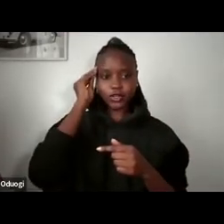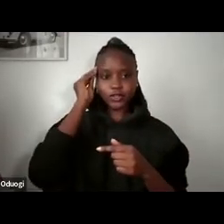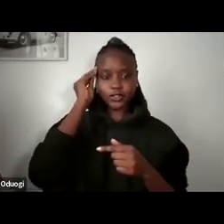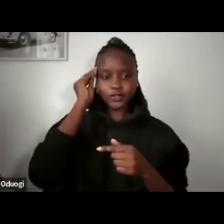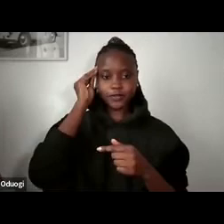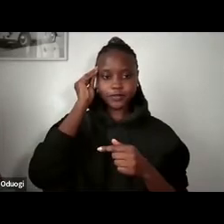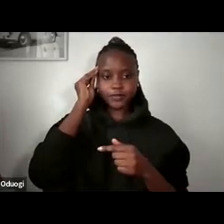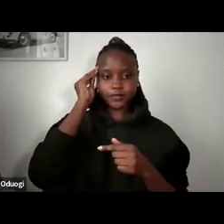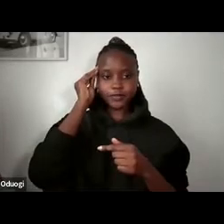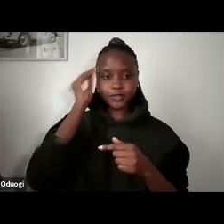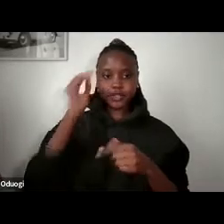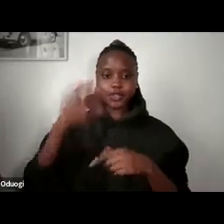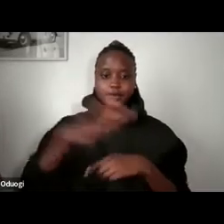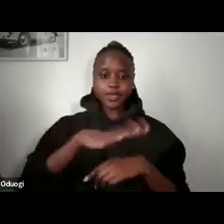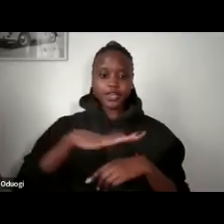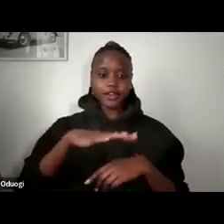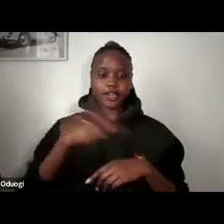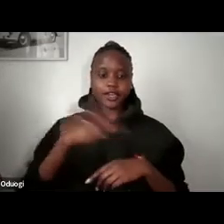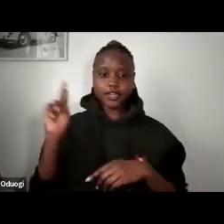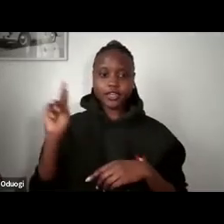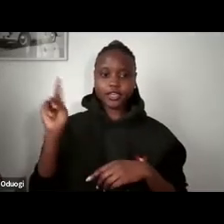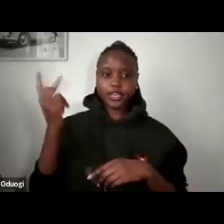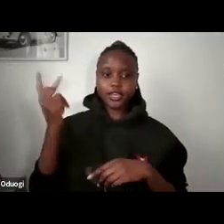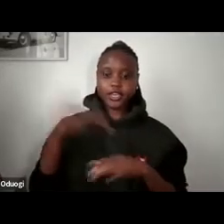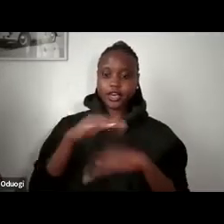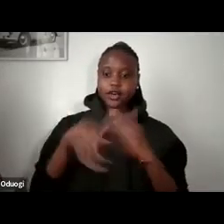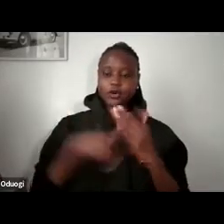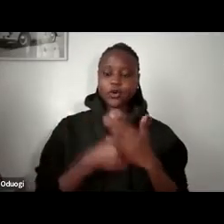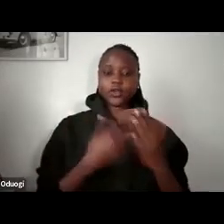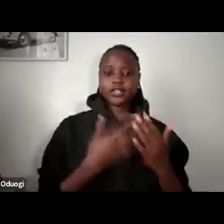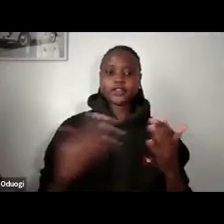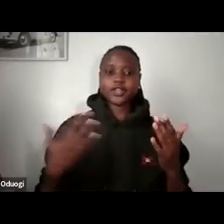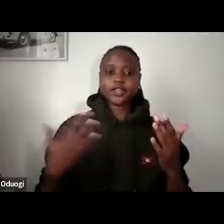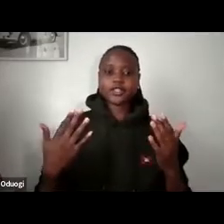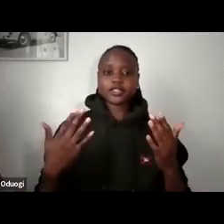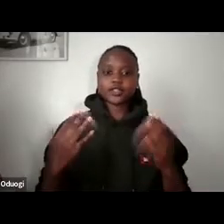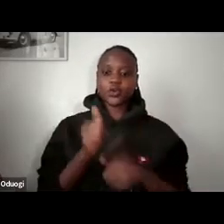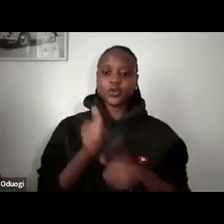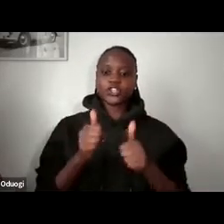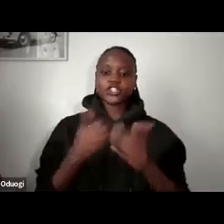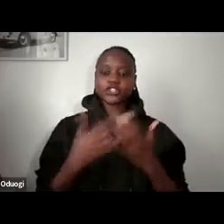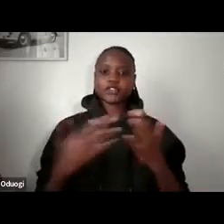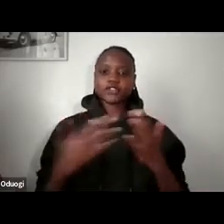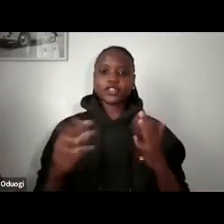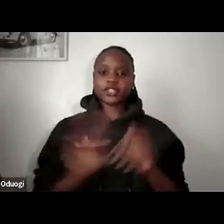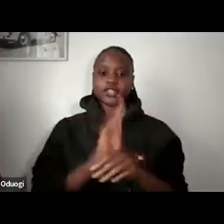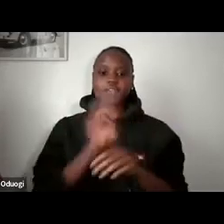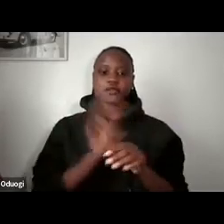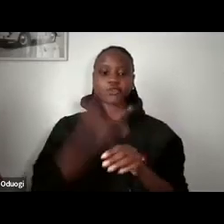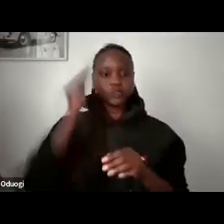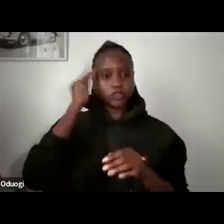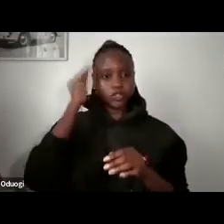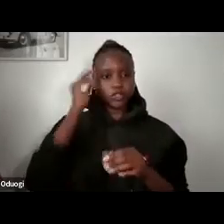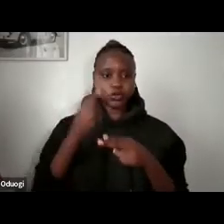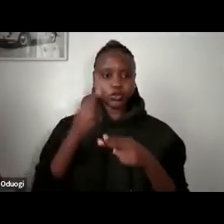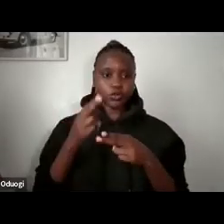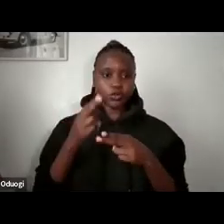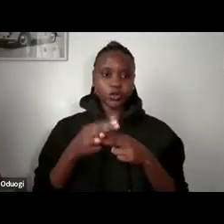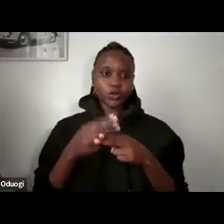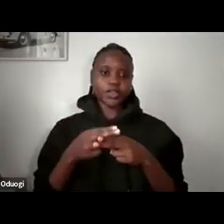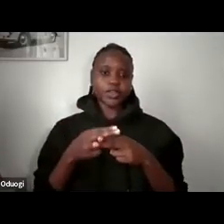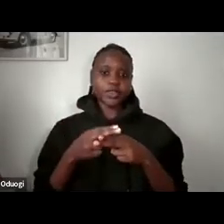arena in Kenya. All devices can be used for education, what we call the neutrality of devices